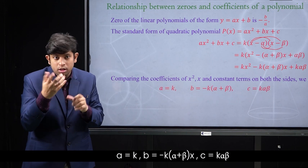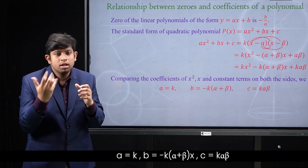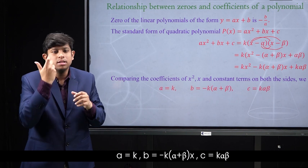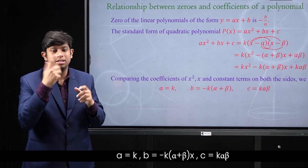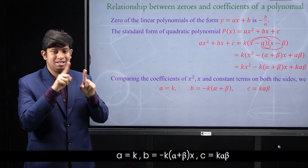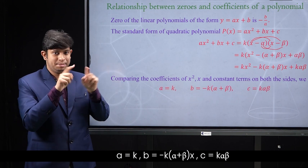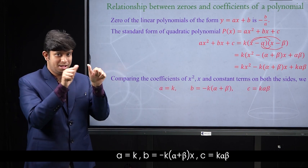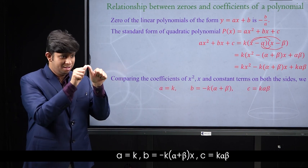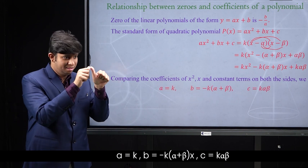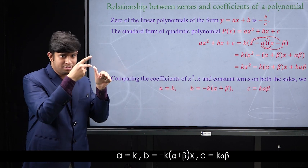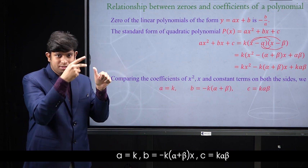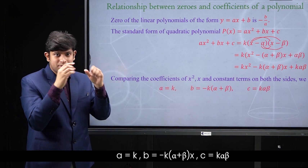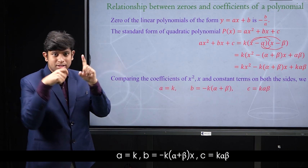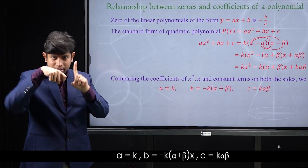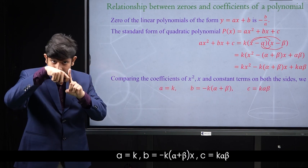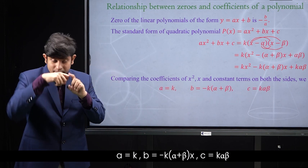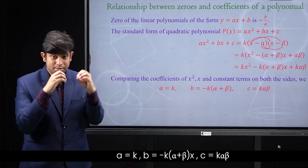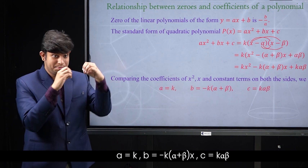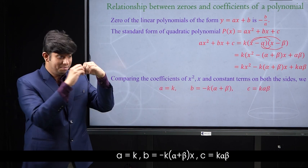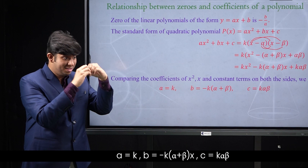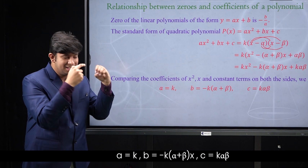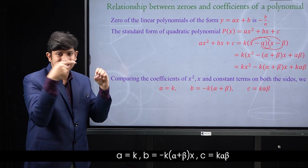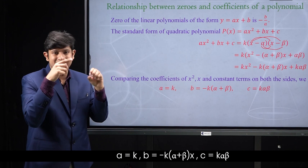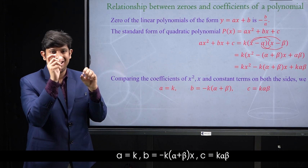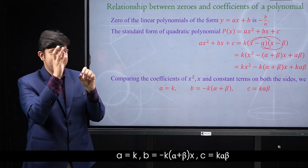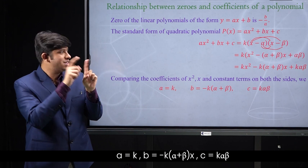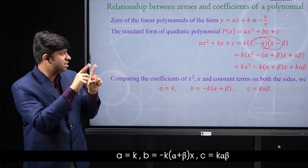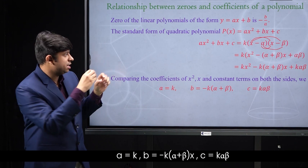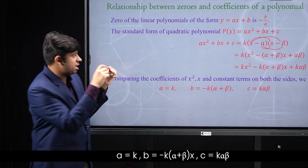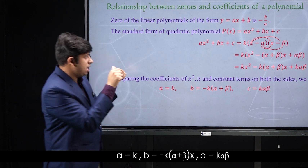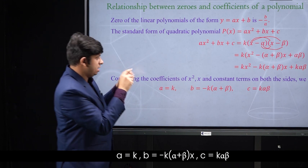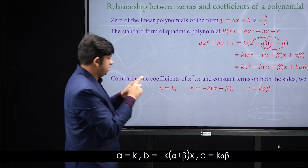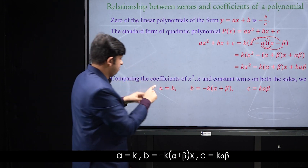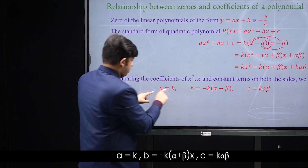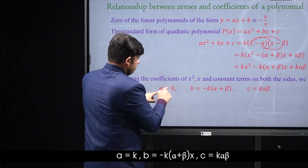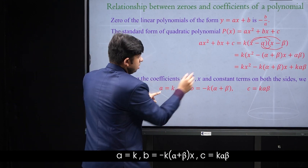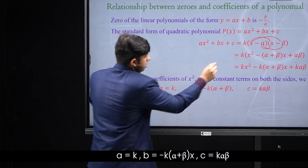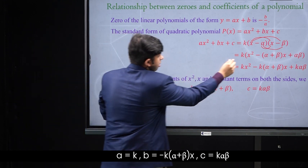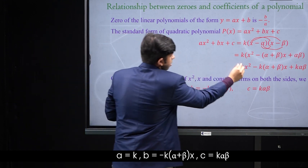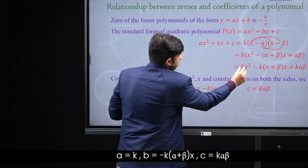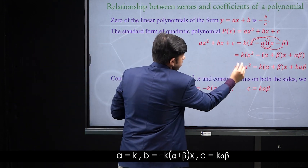k, b equal to minus k into alpha plus beta, c equal to k into alpha beta.